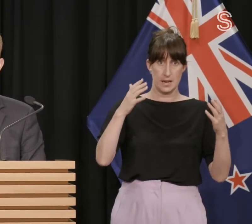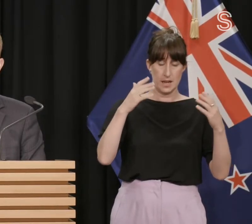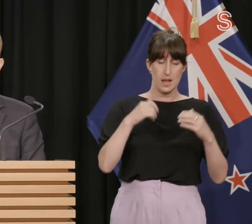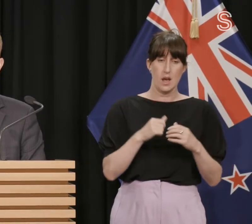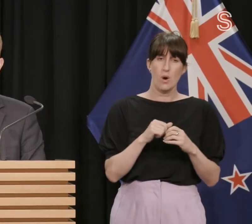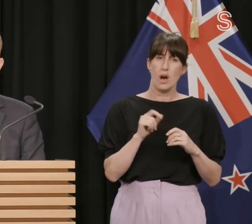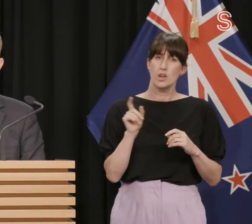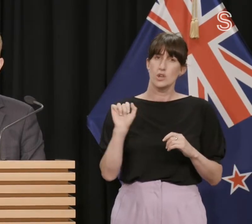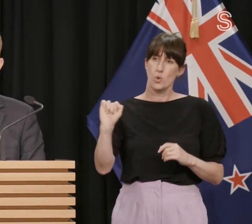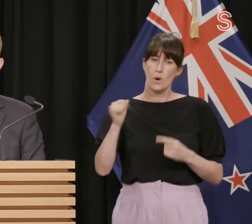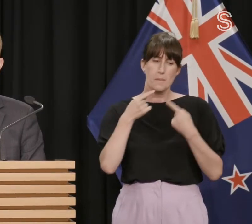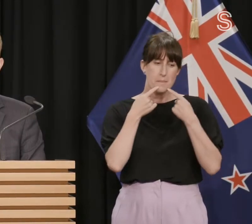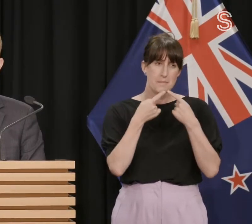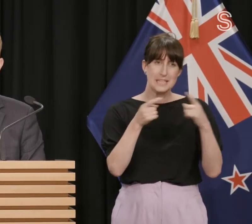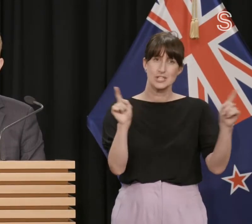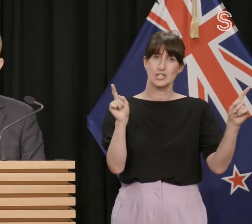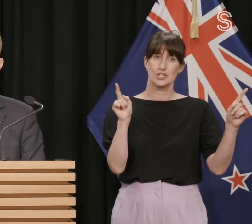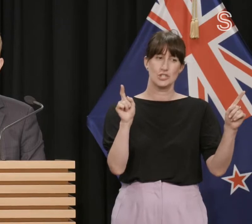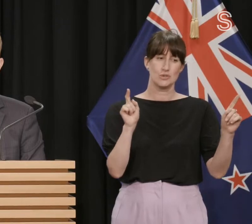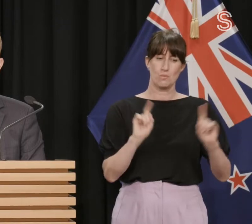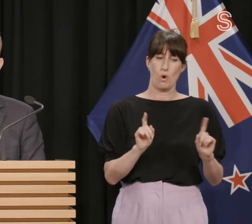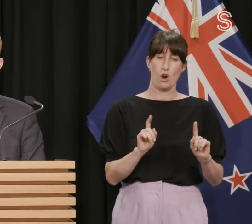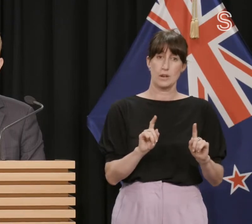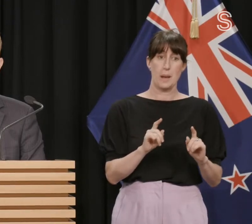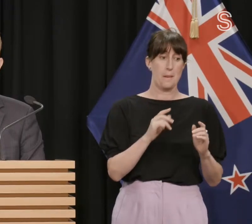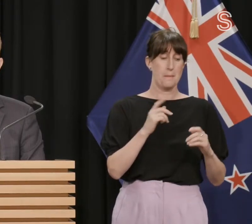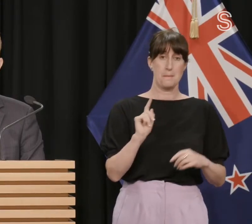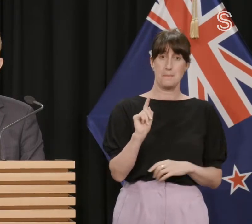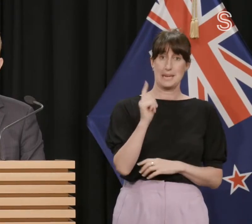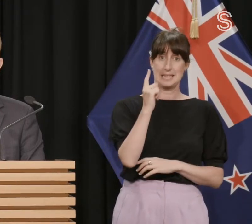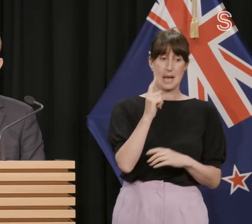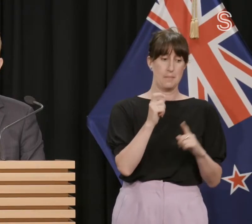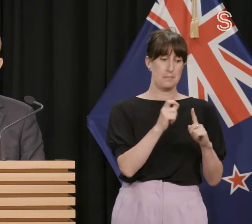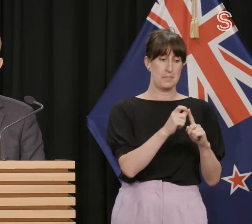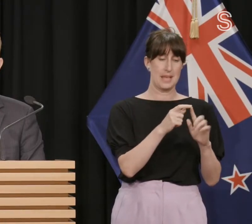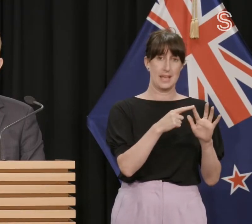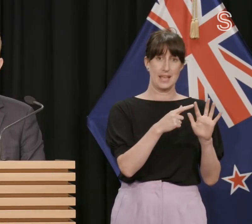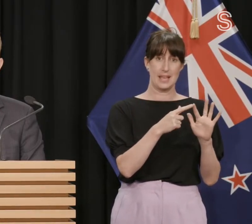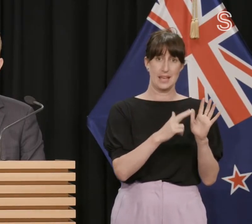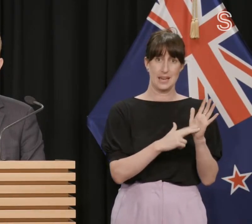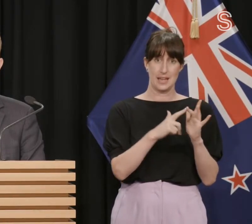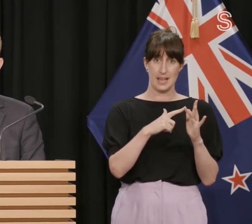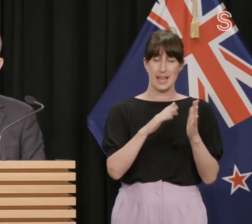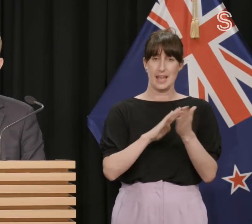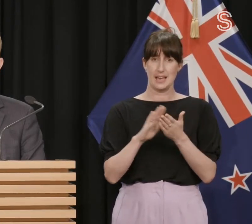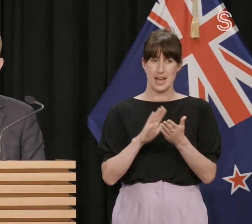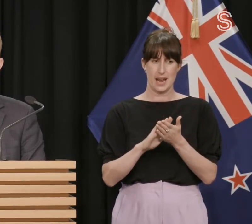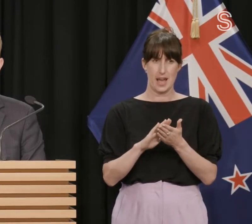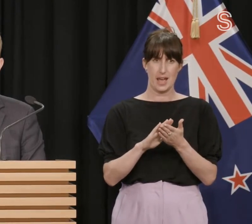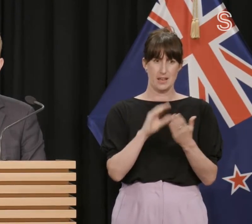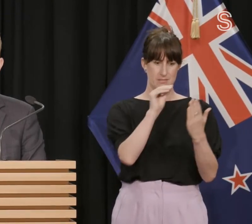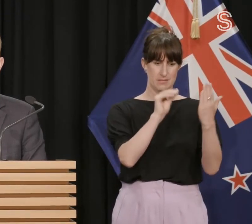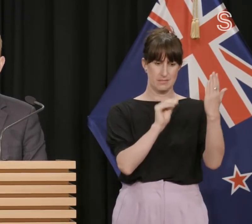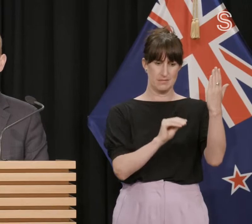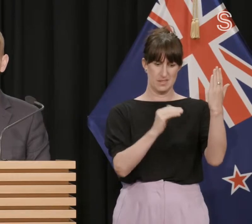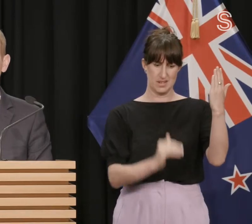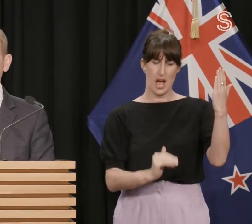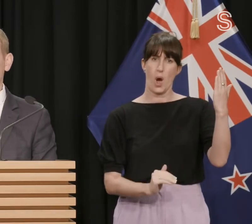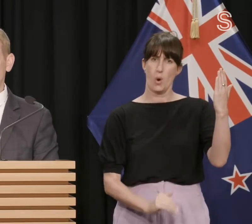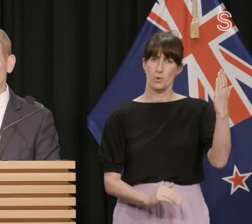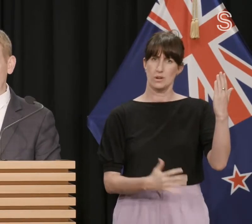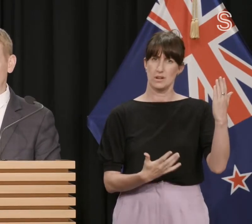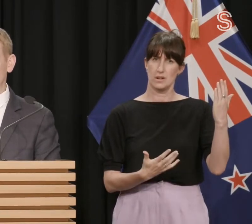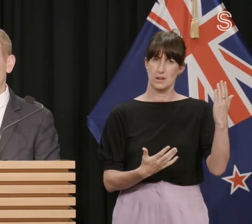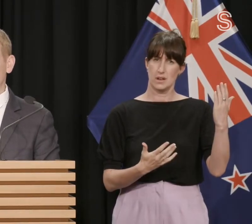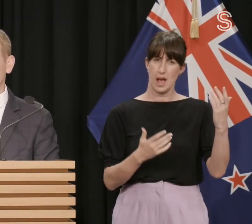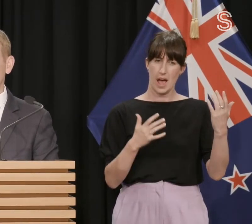them when we see Minister Henare's ranking and his removal from his portfolio? He's